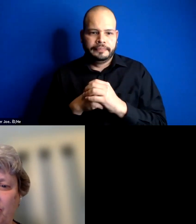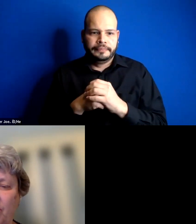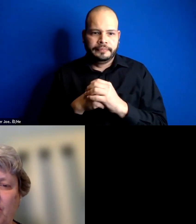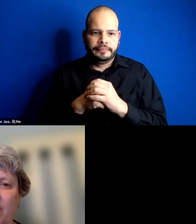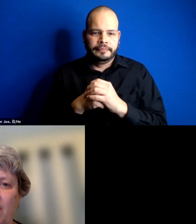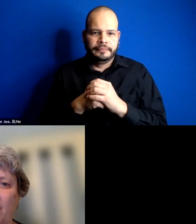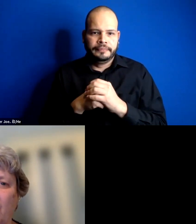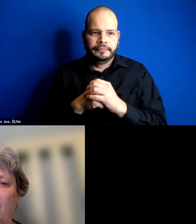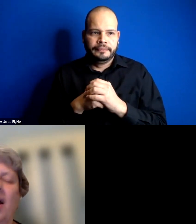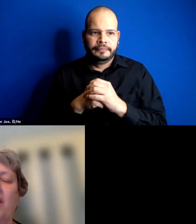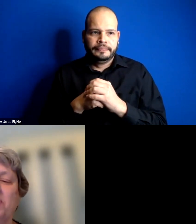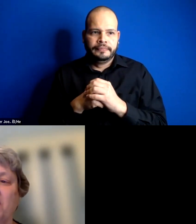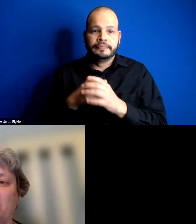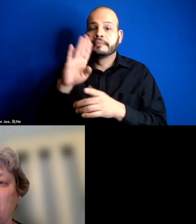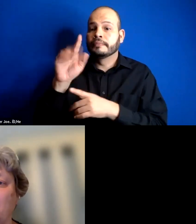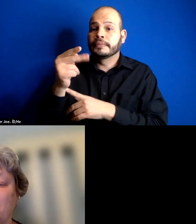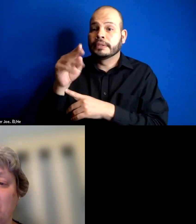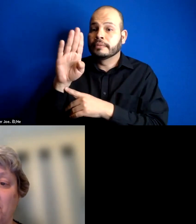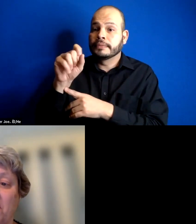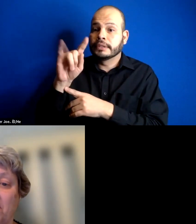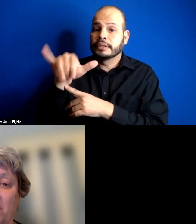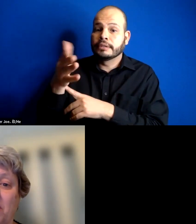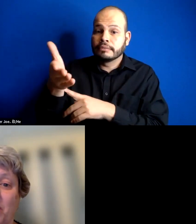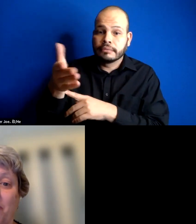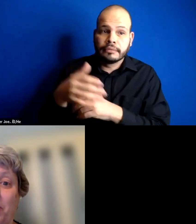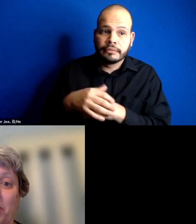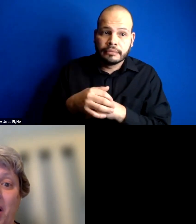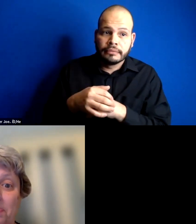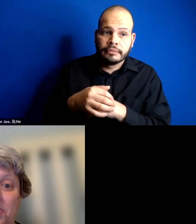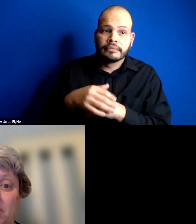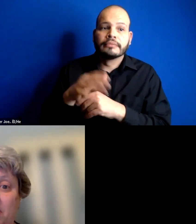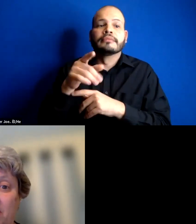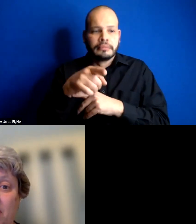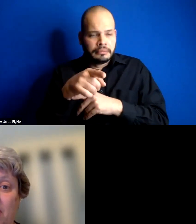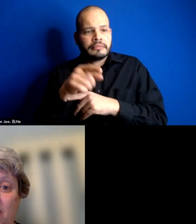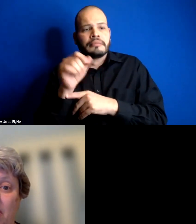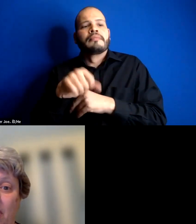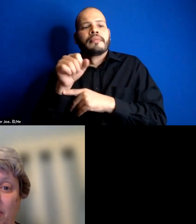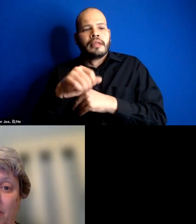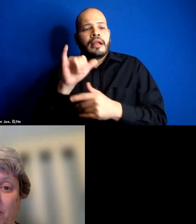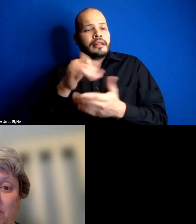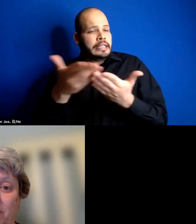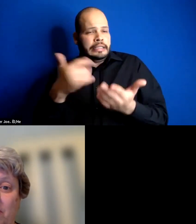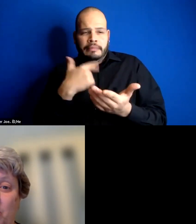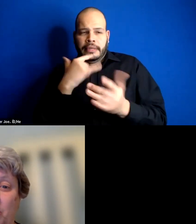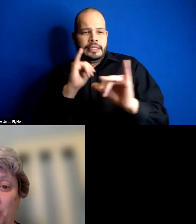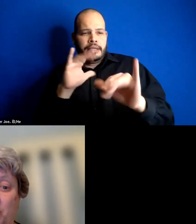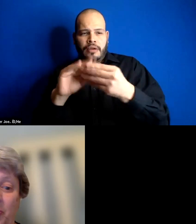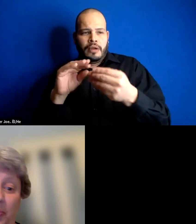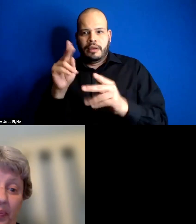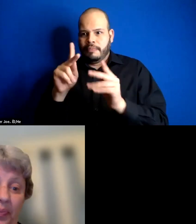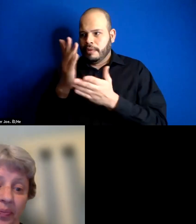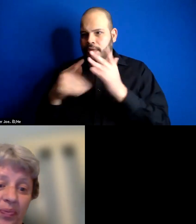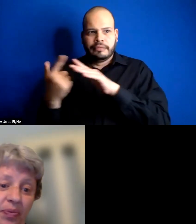Betsy? Yeah, I was going to say the same thing because we have people absent. I think we need to do a